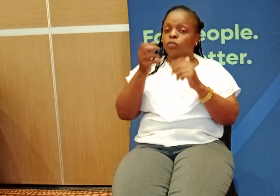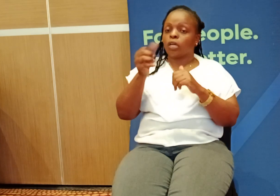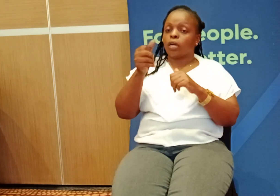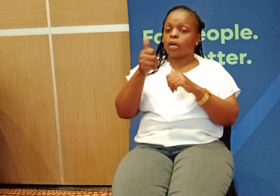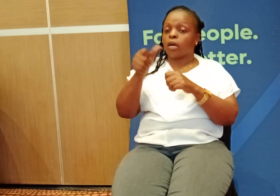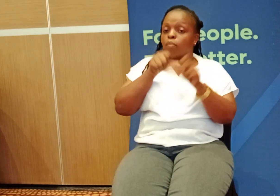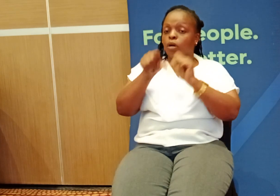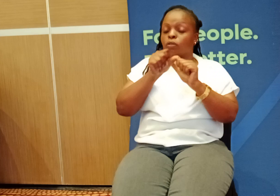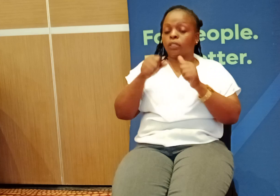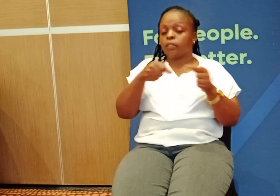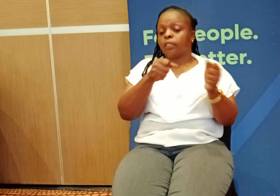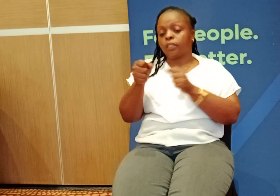of NBK.